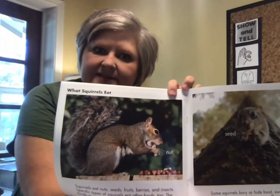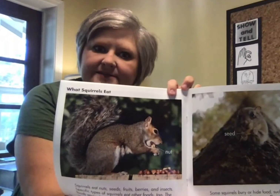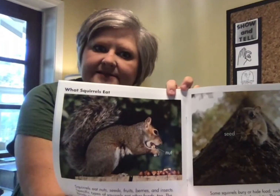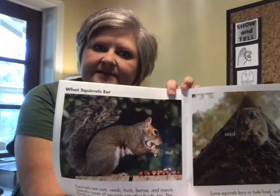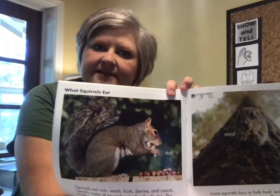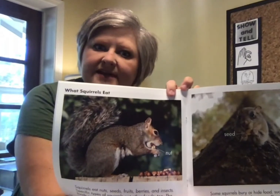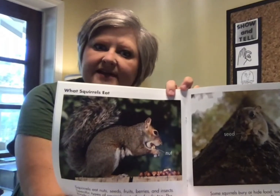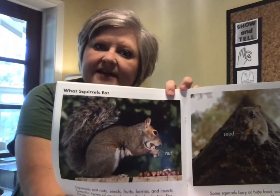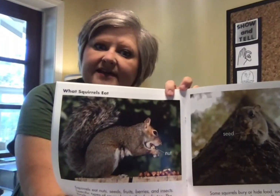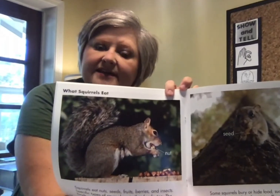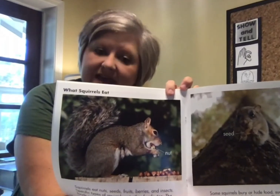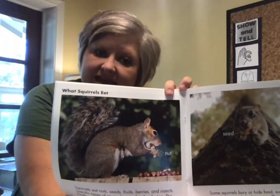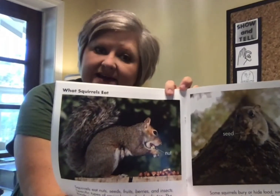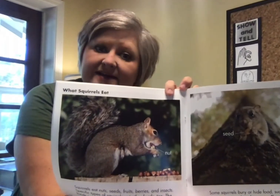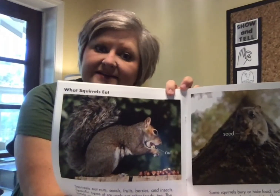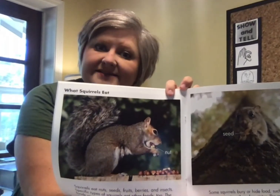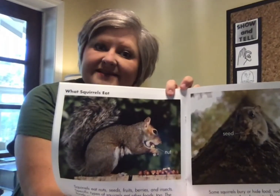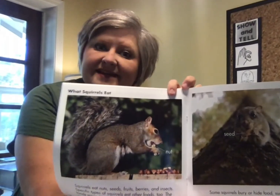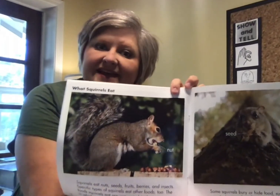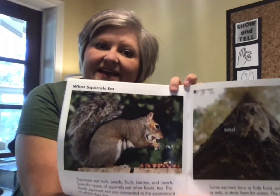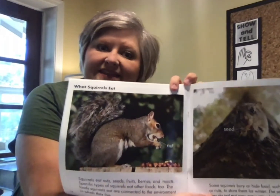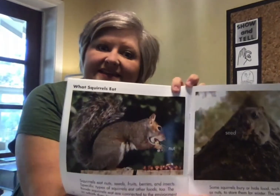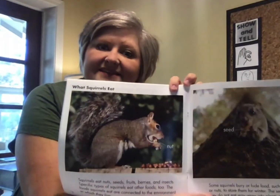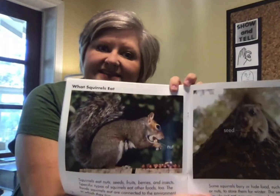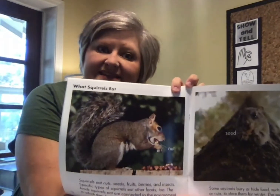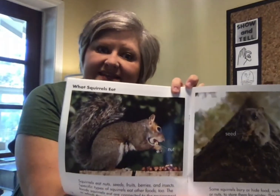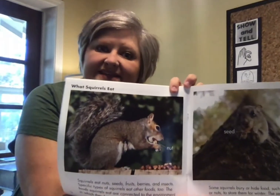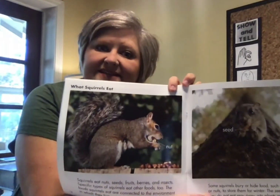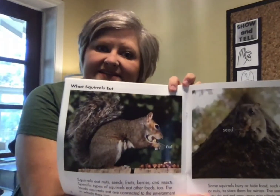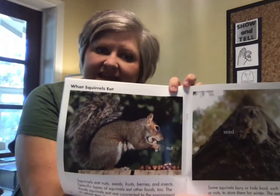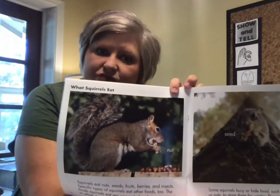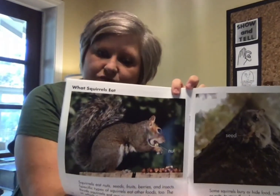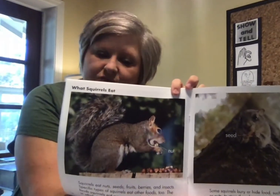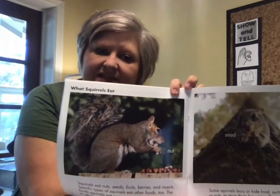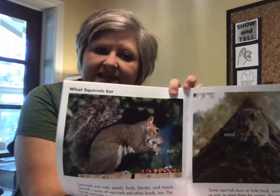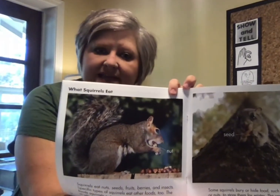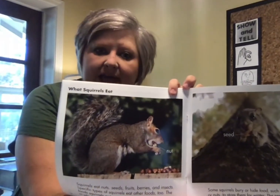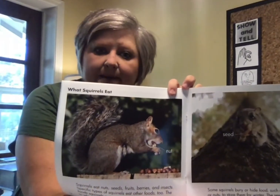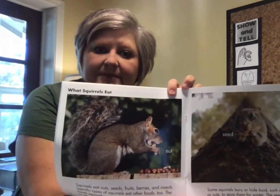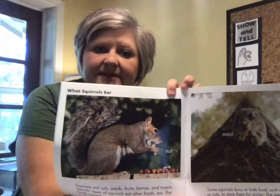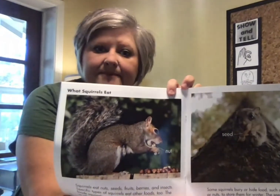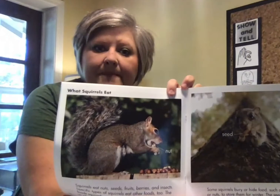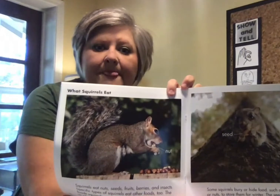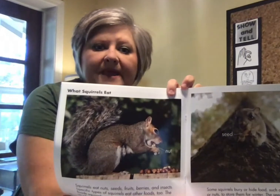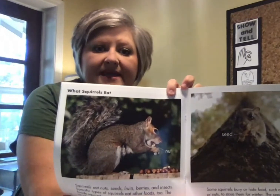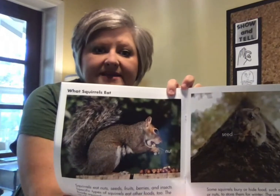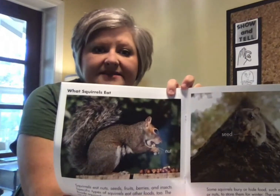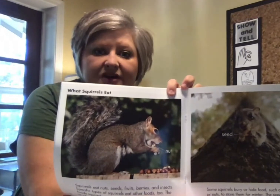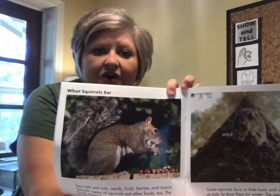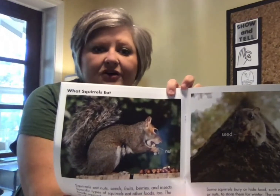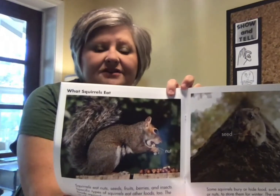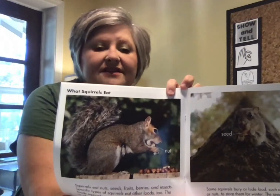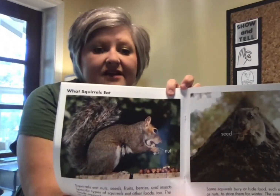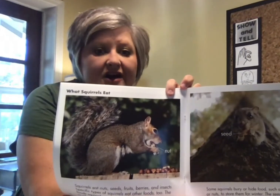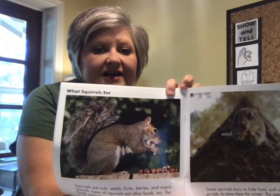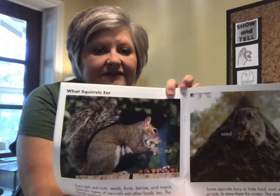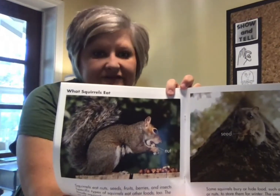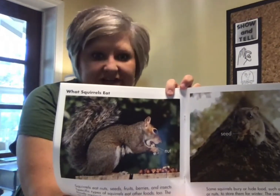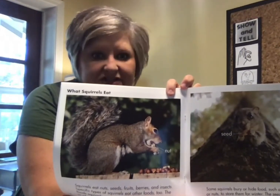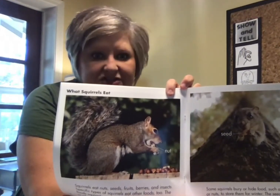nuts? Yes, these things can really happen. It's called